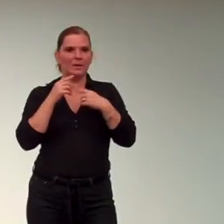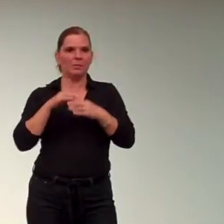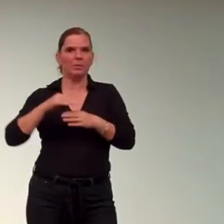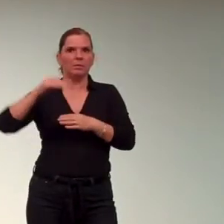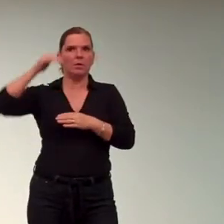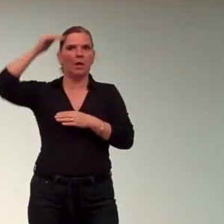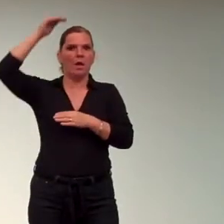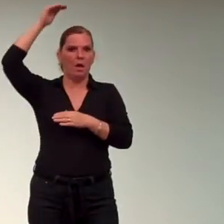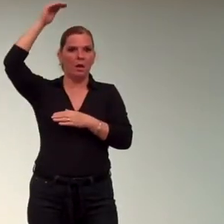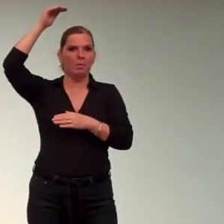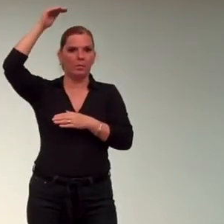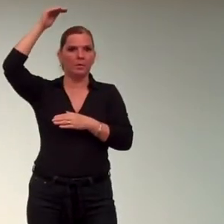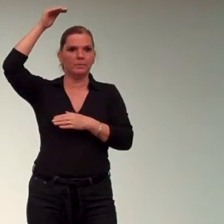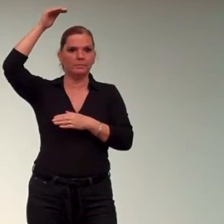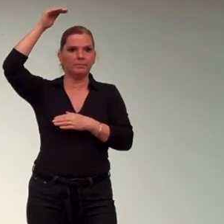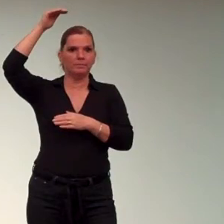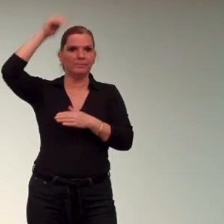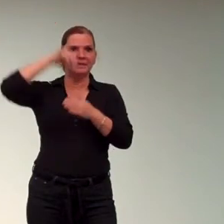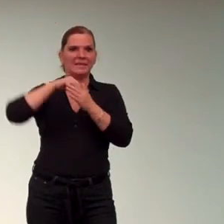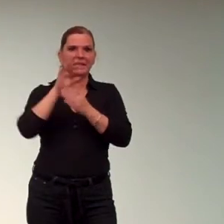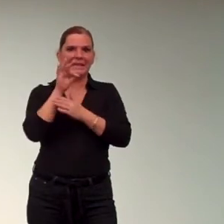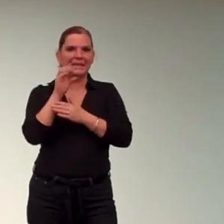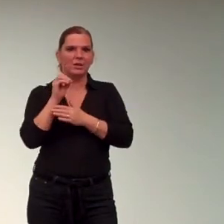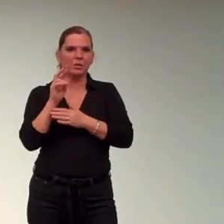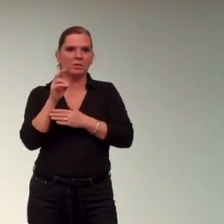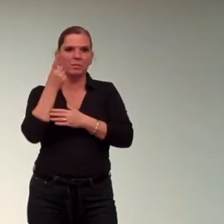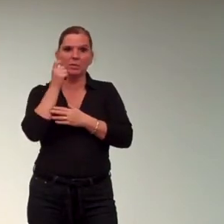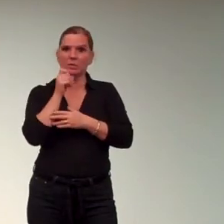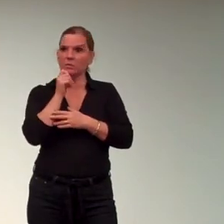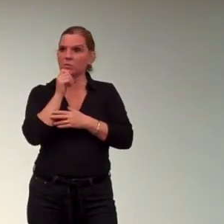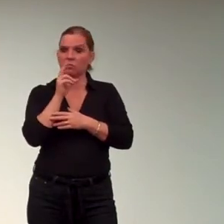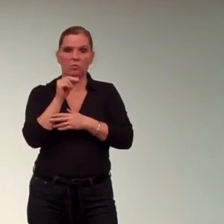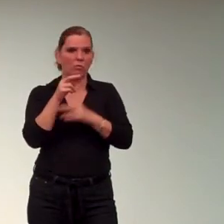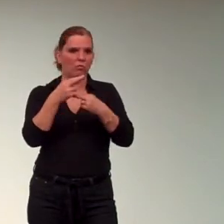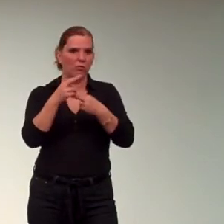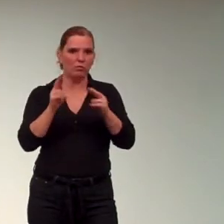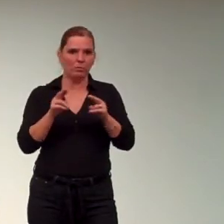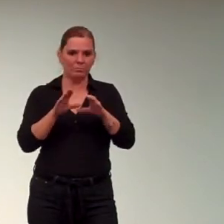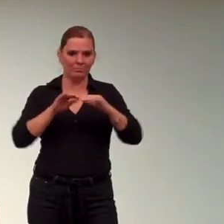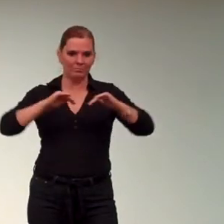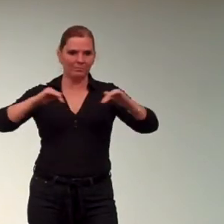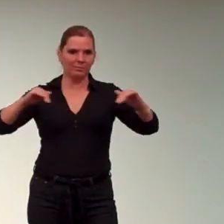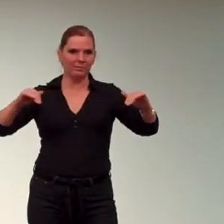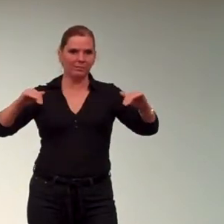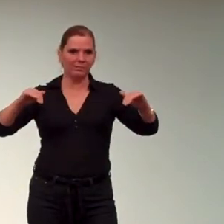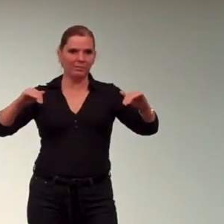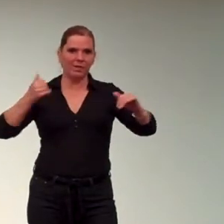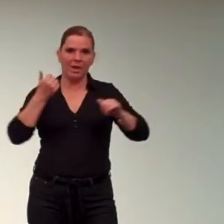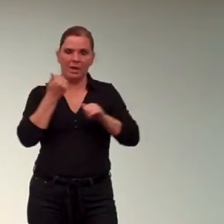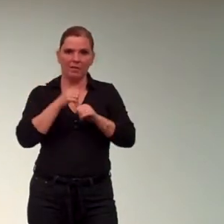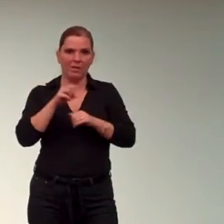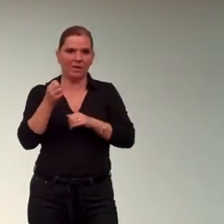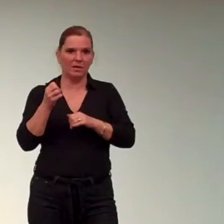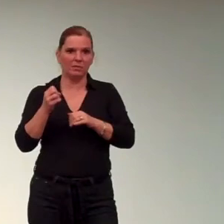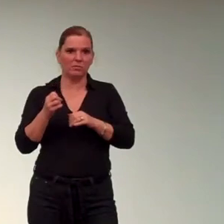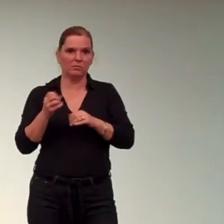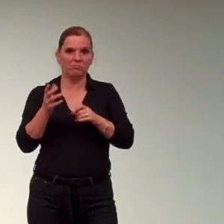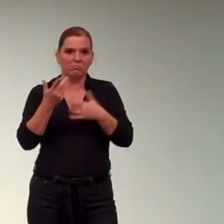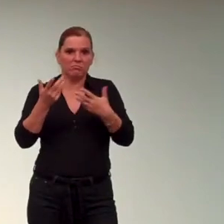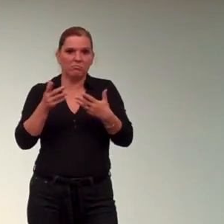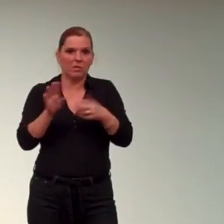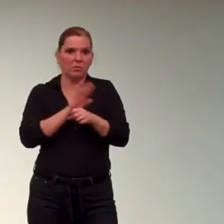up in 1907 because there was no other room to build anywhere else. Everything else was taken.